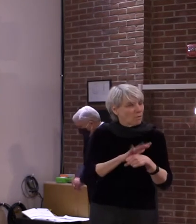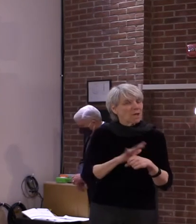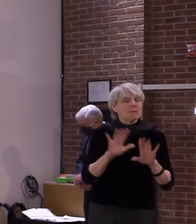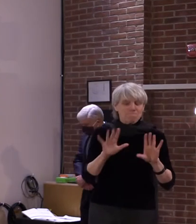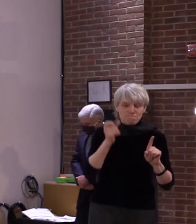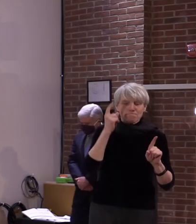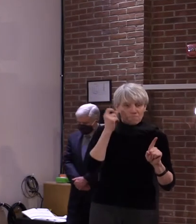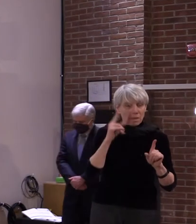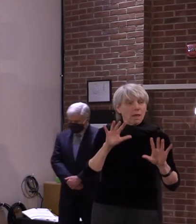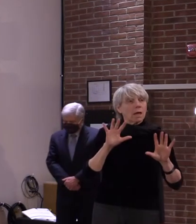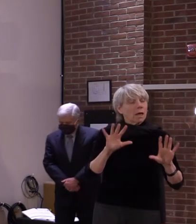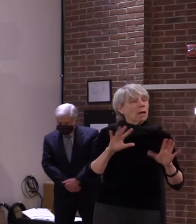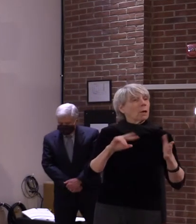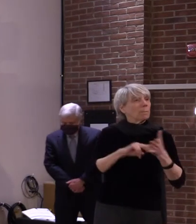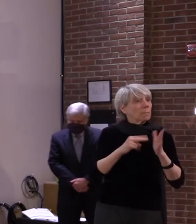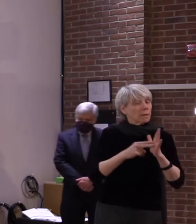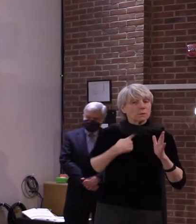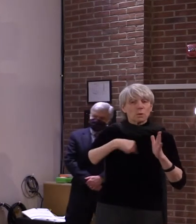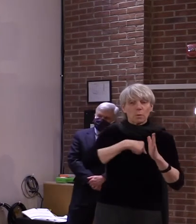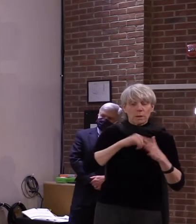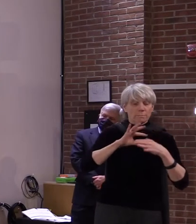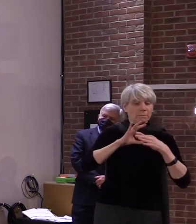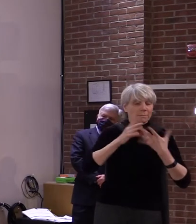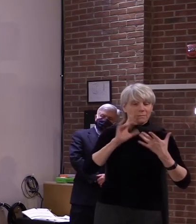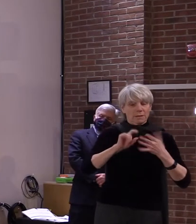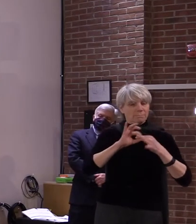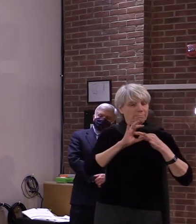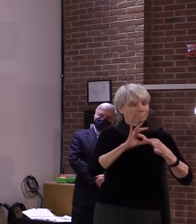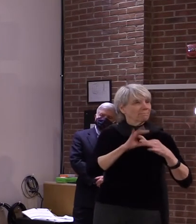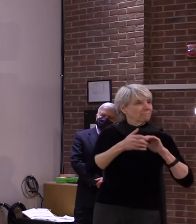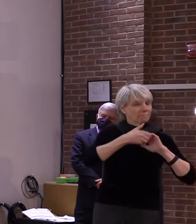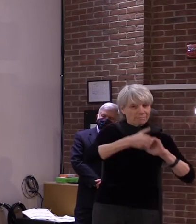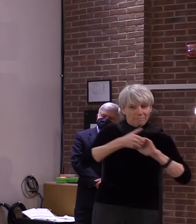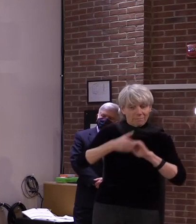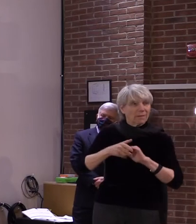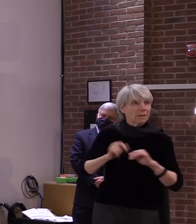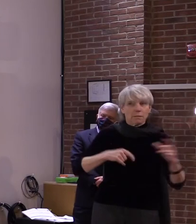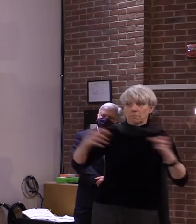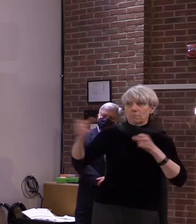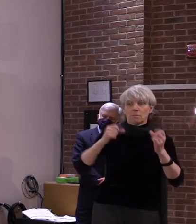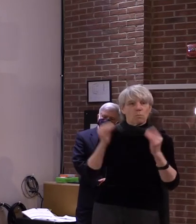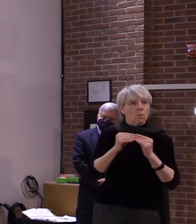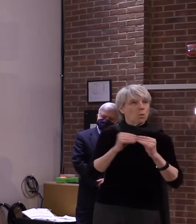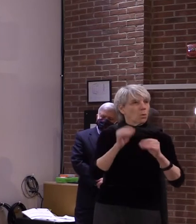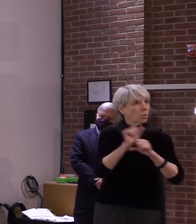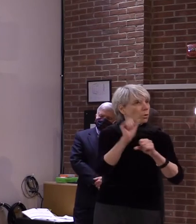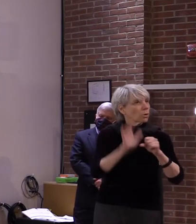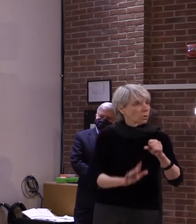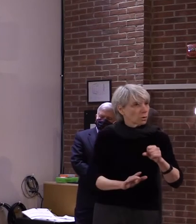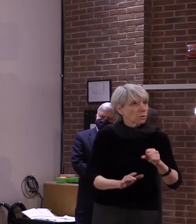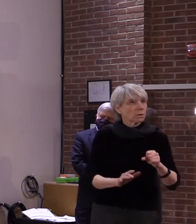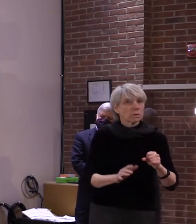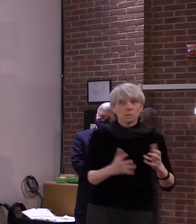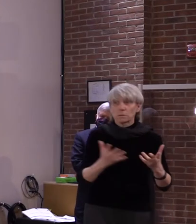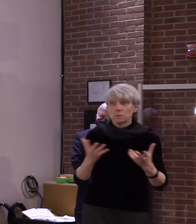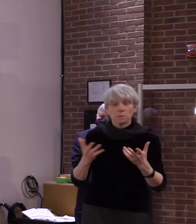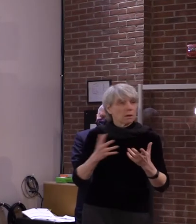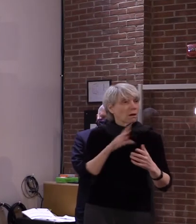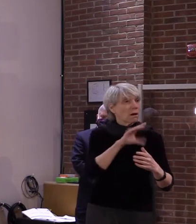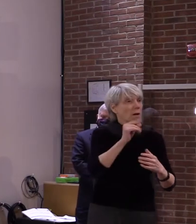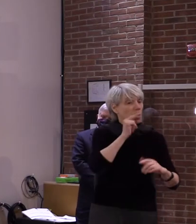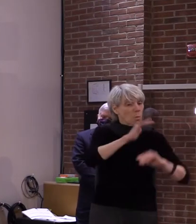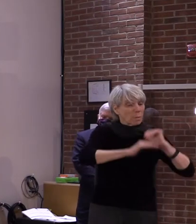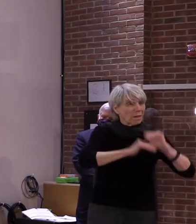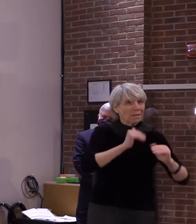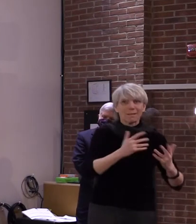we have to work hand in hand on this and we need more people we need more workers as well to fill the jobs that we have so this is uh